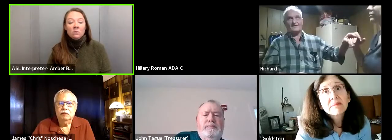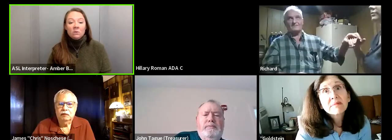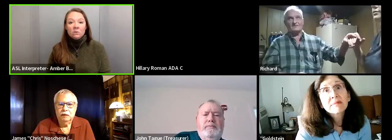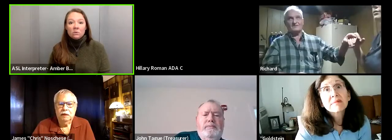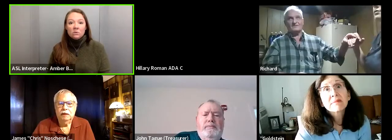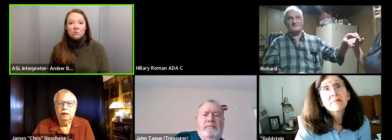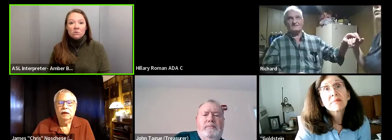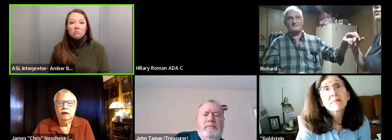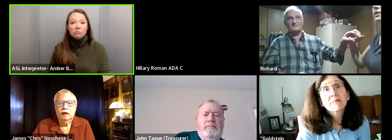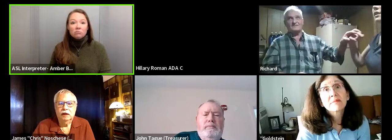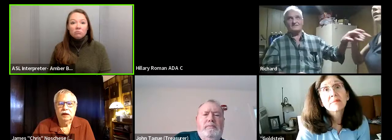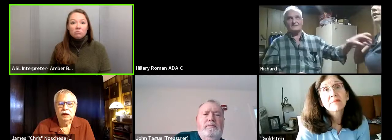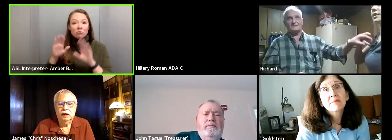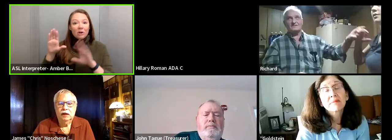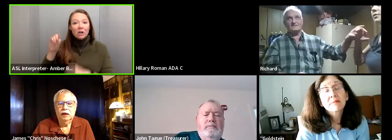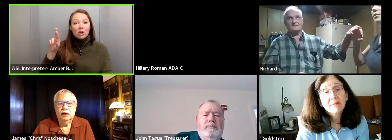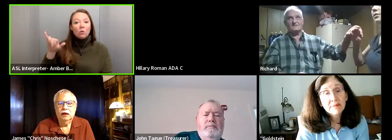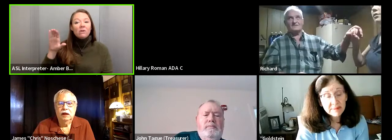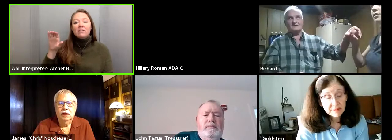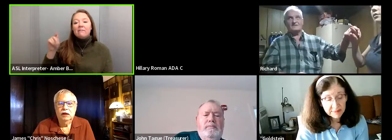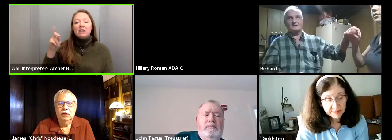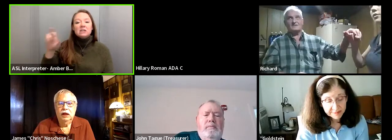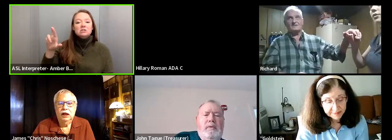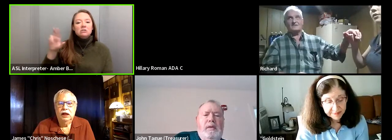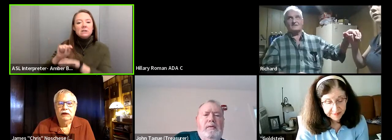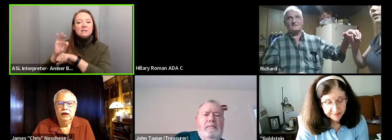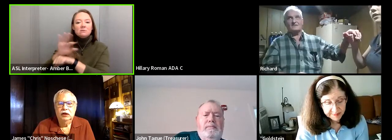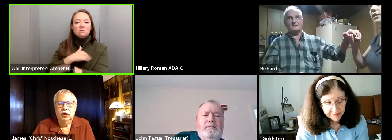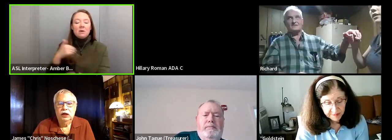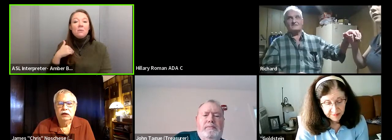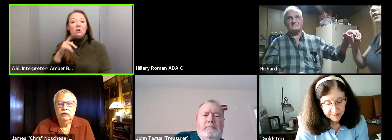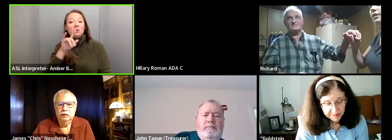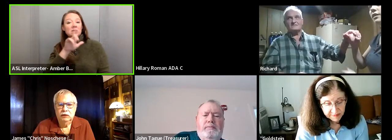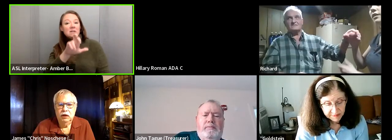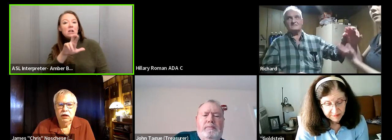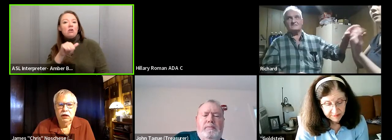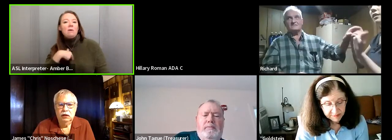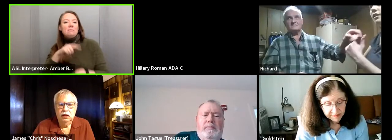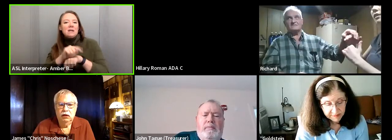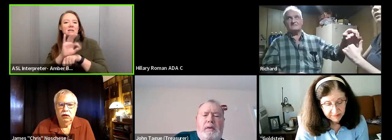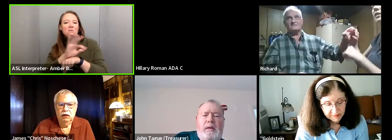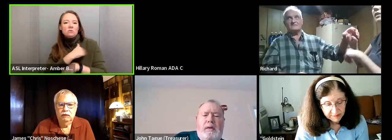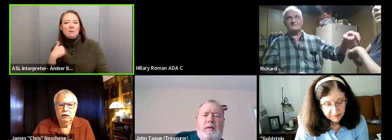Corey Fraser, task force member. Schmaler, task force member.